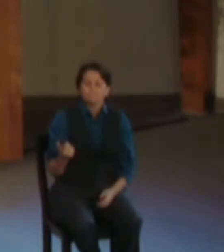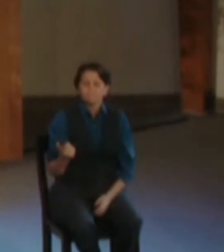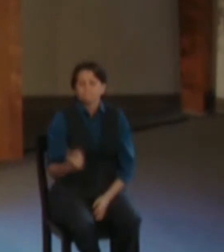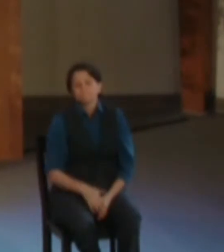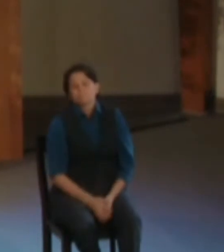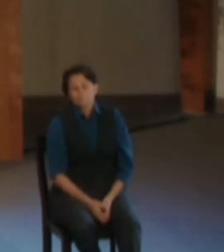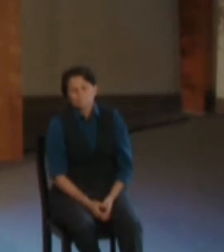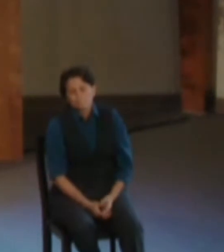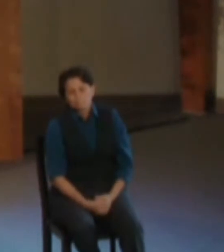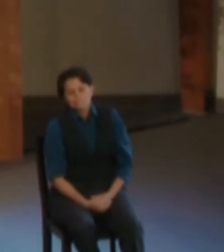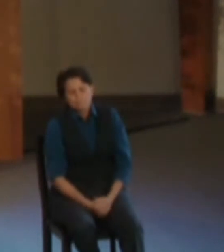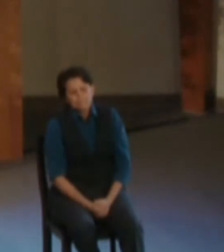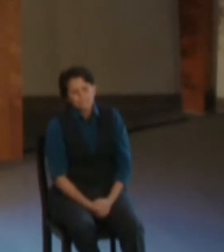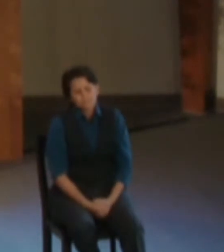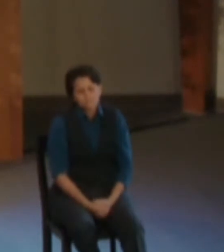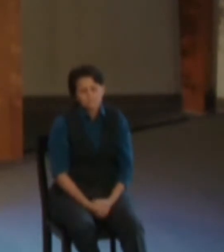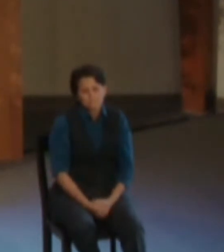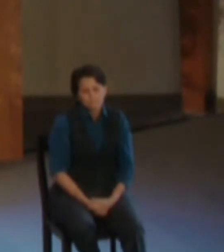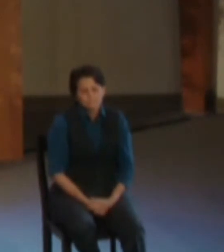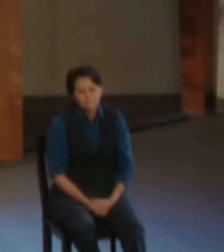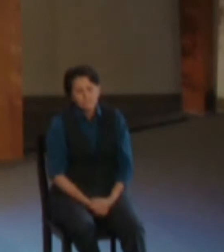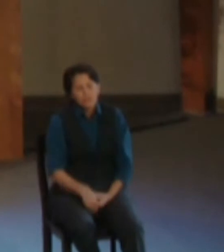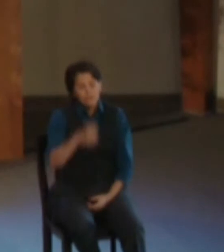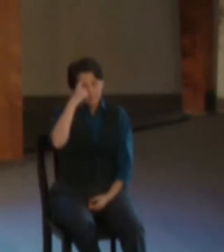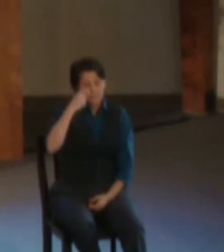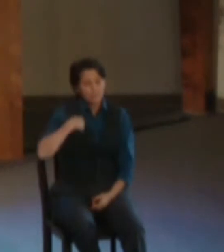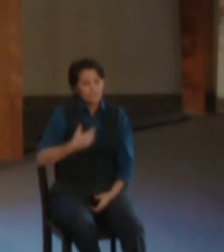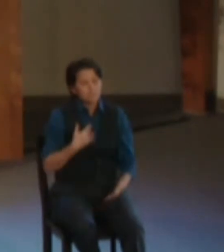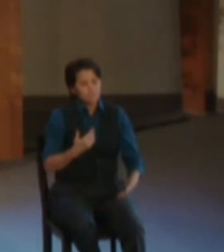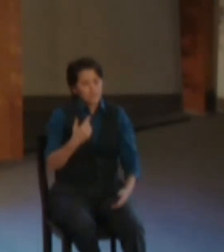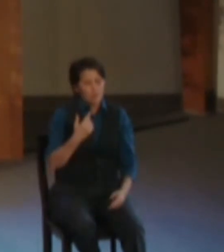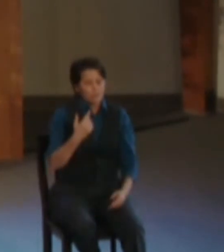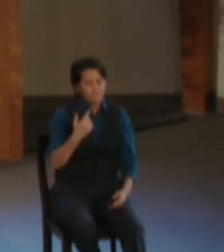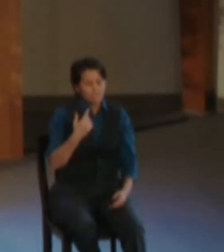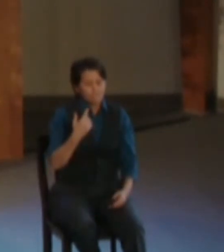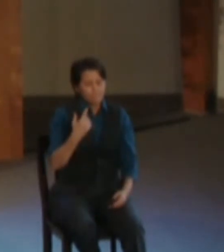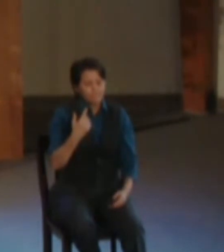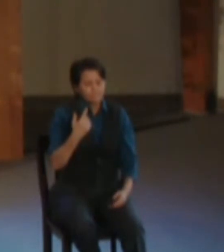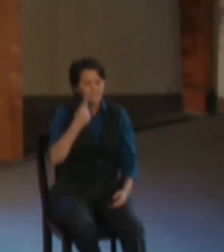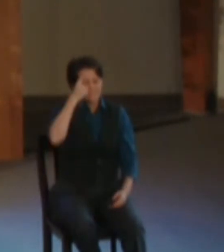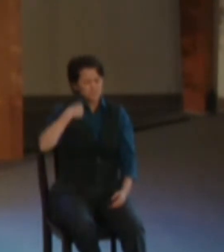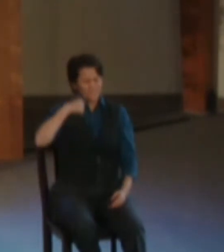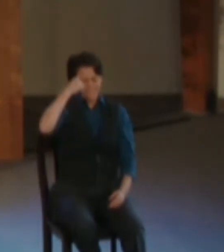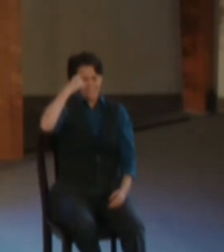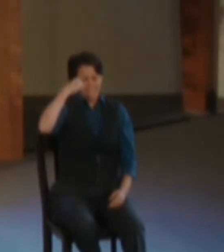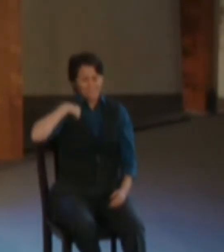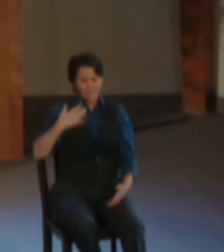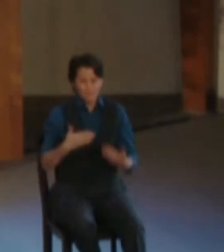You see, it's in our belief in separation that we create this us versus them mentality. And we forget to love our brothers